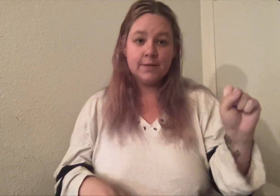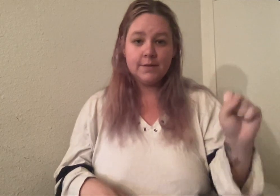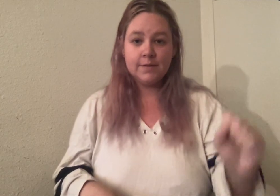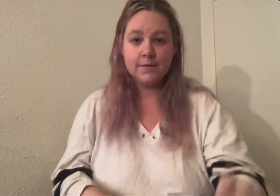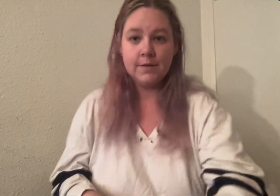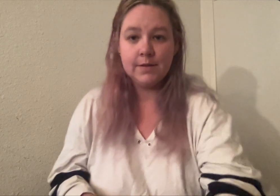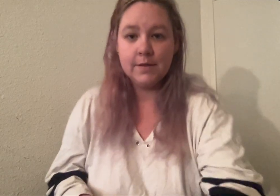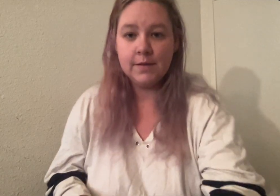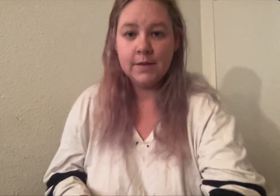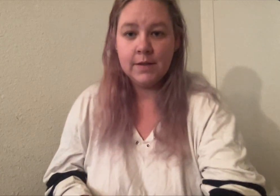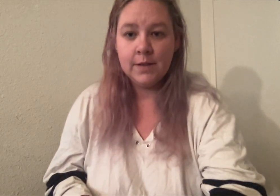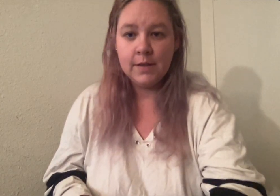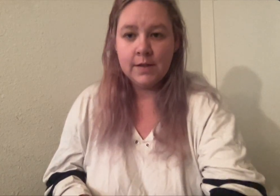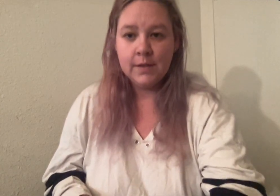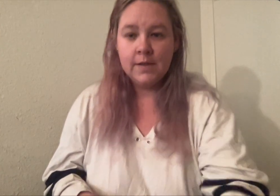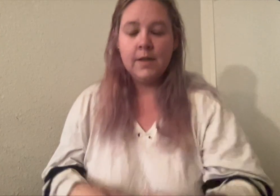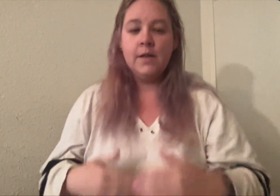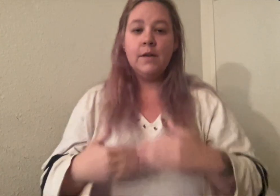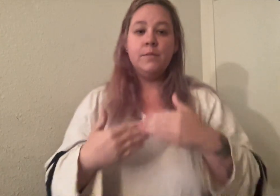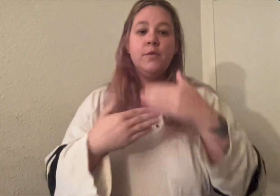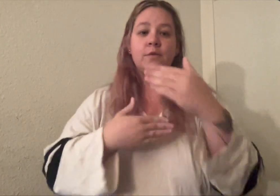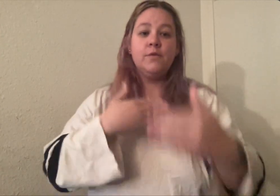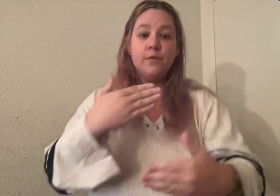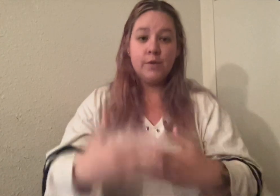the kids would use those skills as they